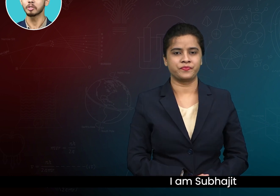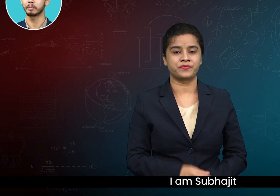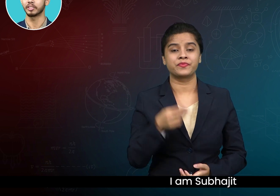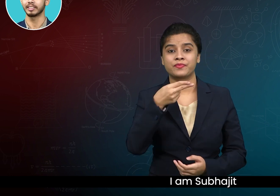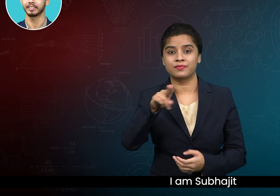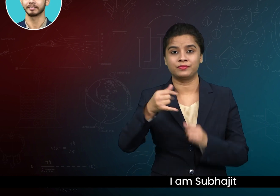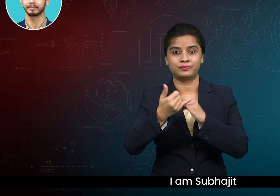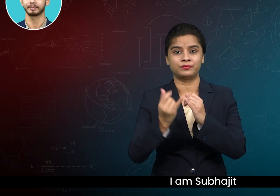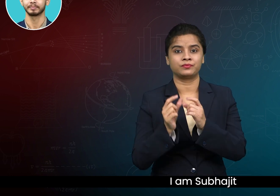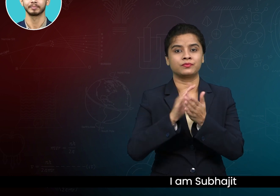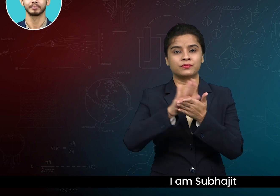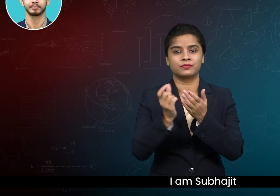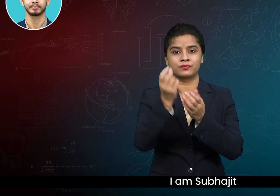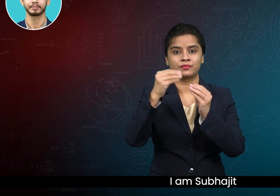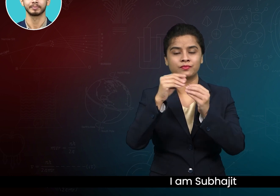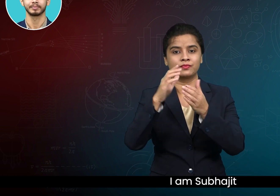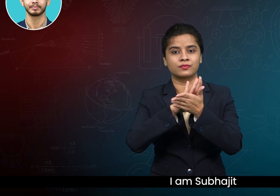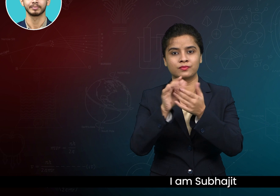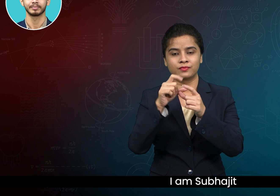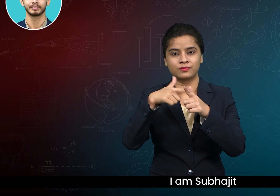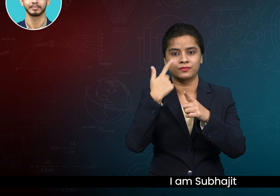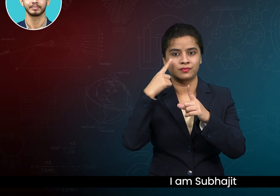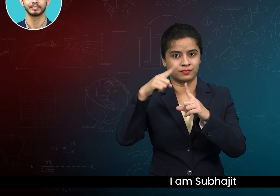I am Shubhajit,